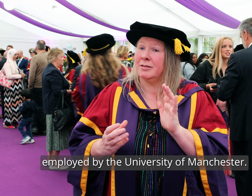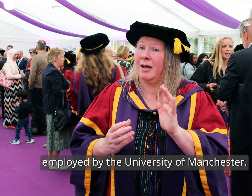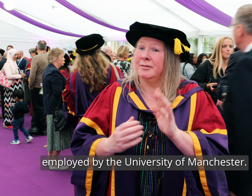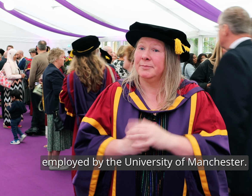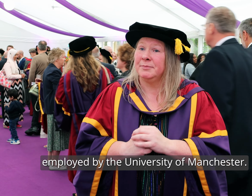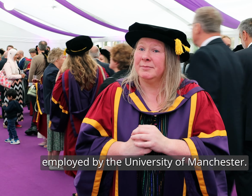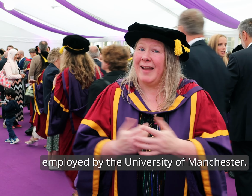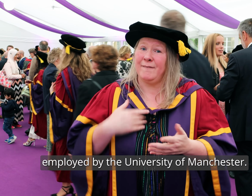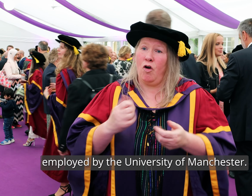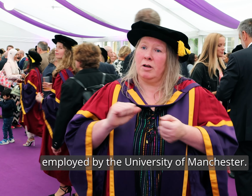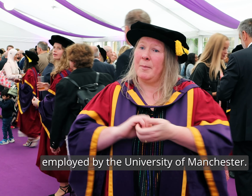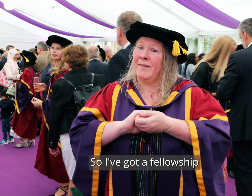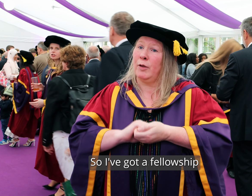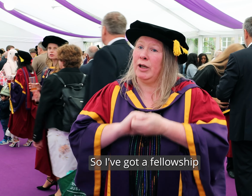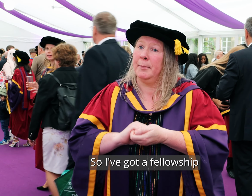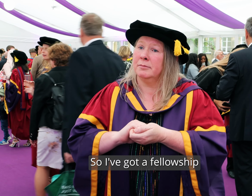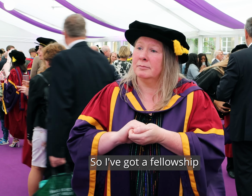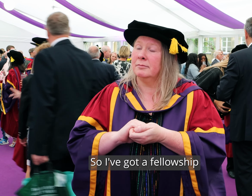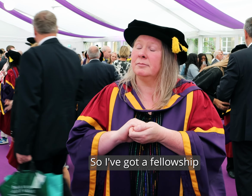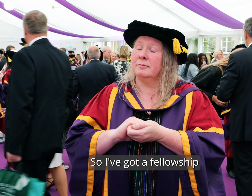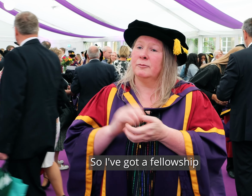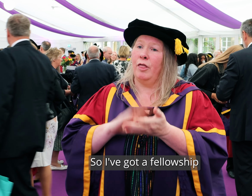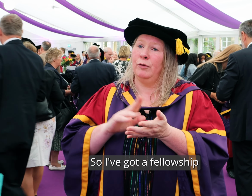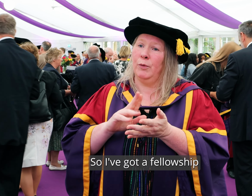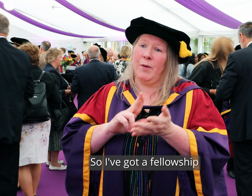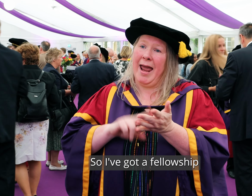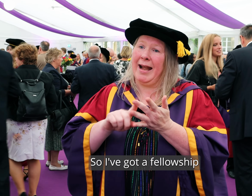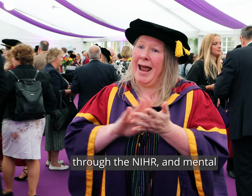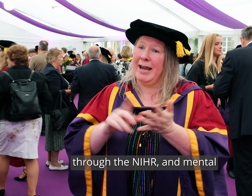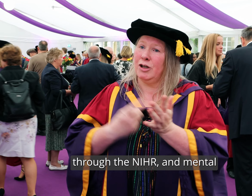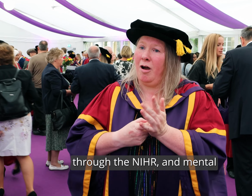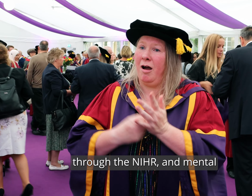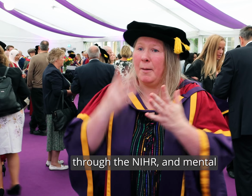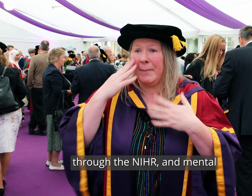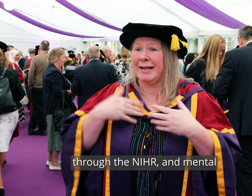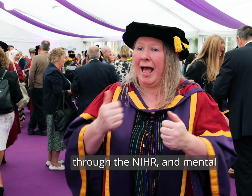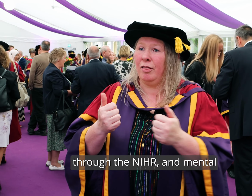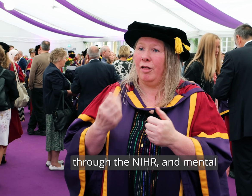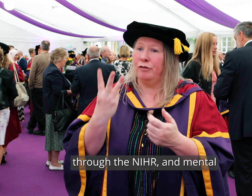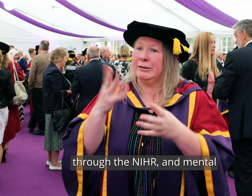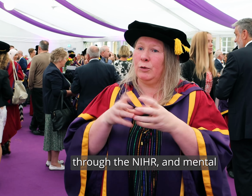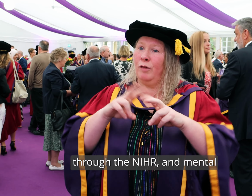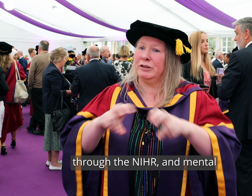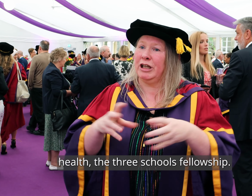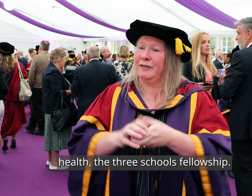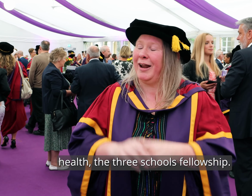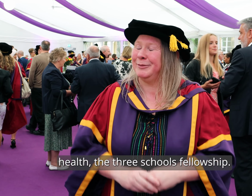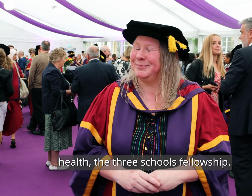by the University of Manchester, so I've got a fellowship through the NIHR and Mental Health, the